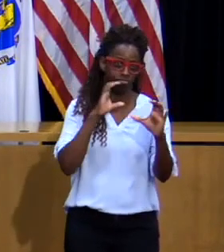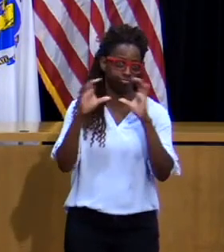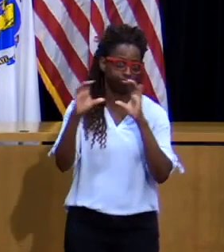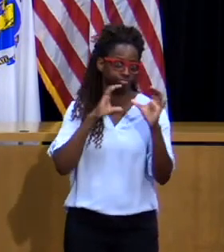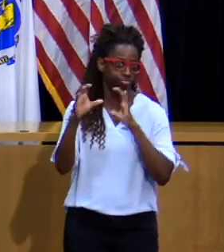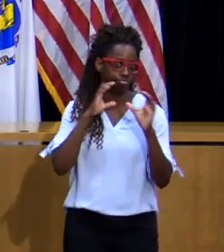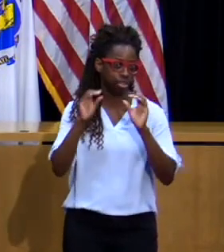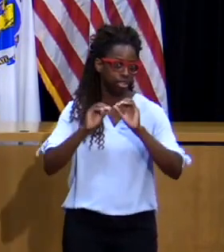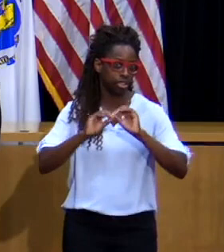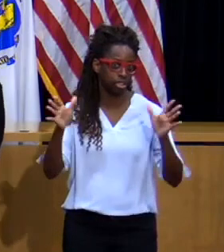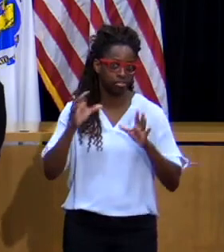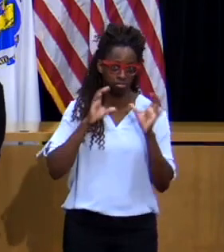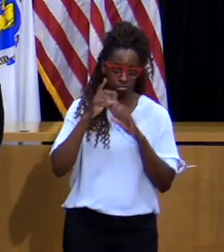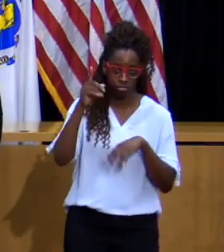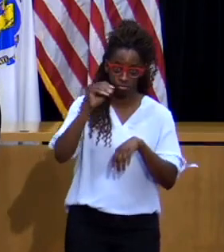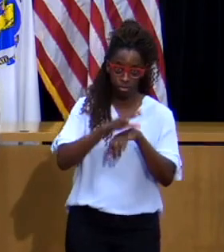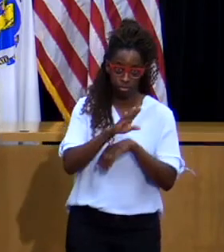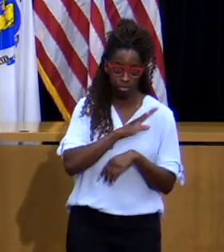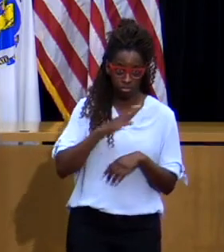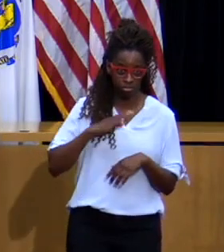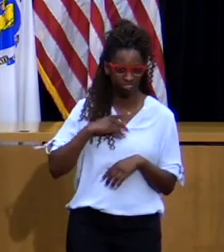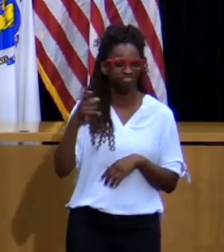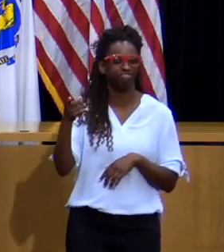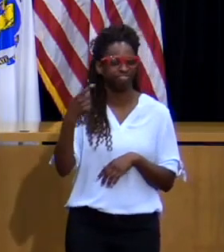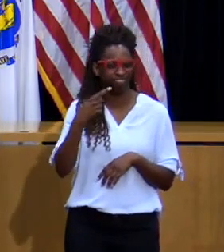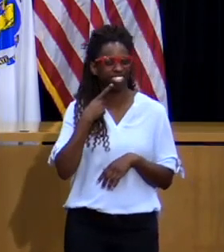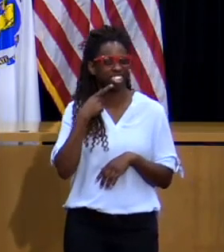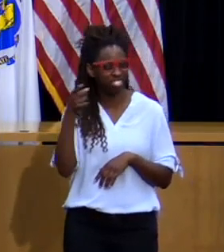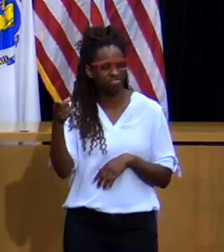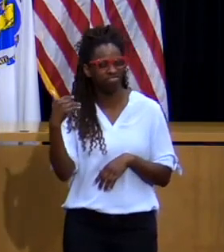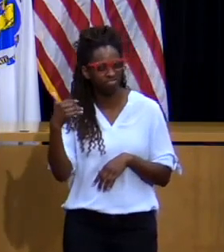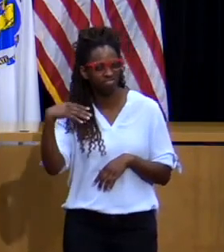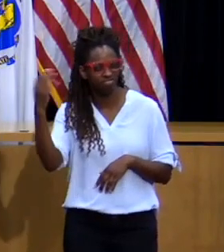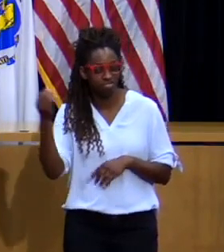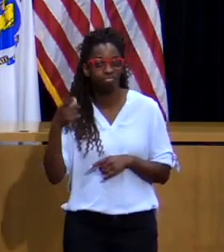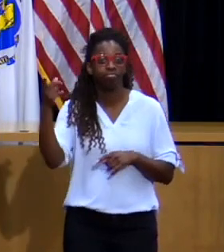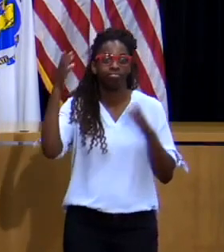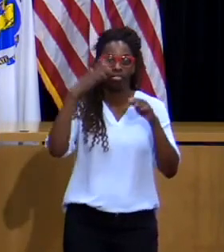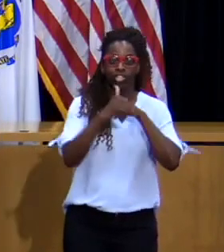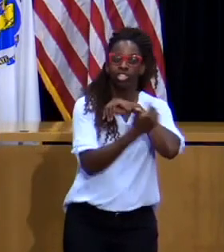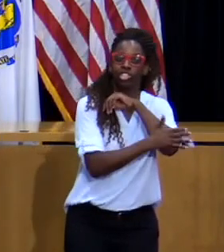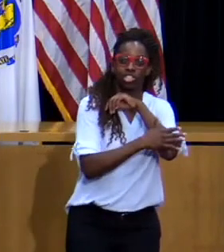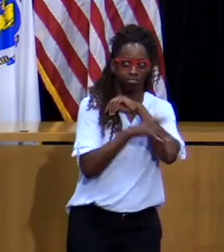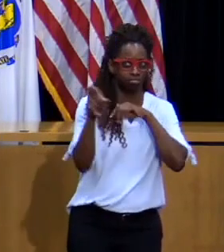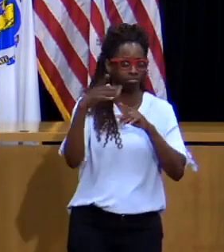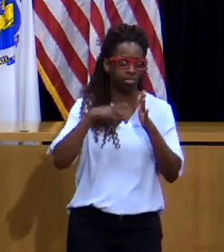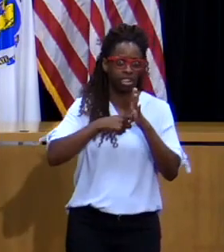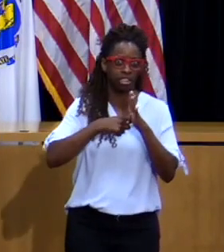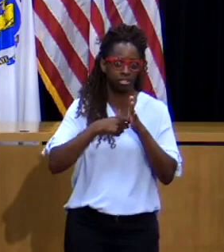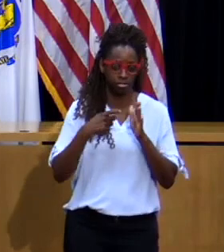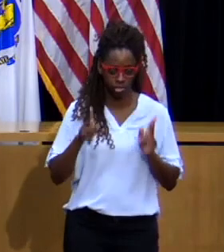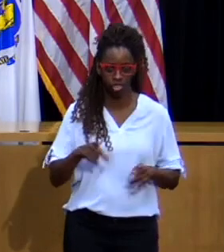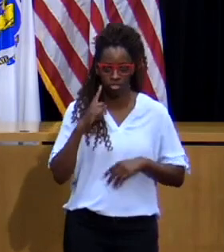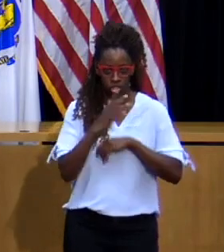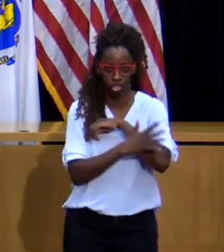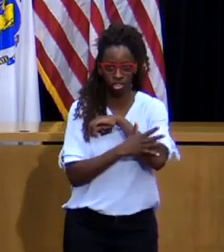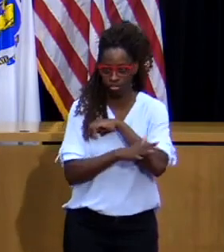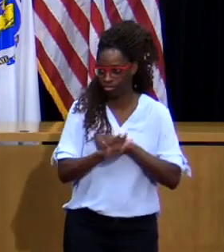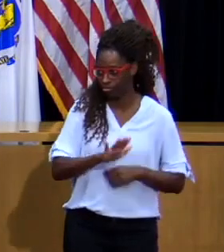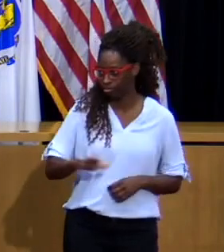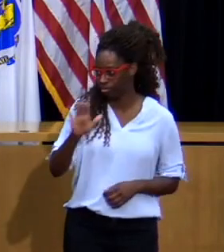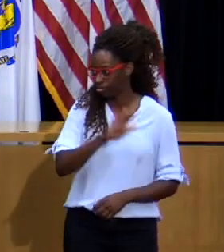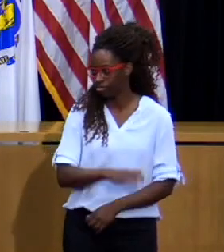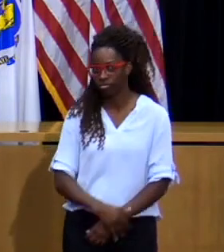her tremendously, but I think it's a clear win for the nation. Dr. Vinegar, I have a question. How closely are you paying attention to what's happening in the